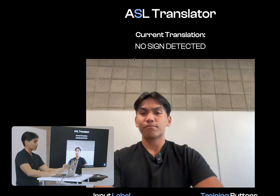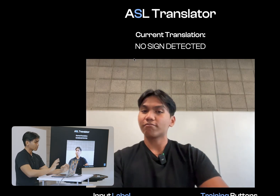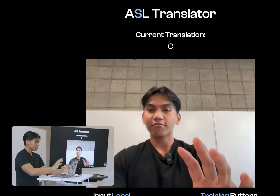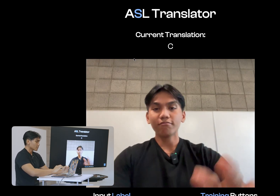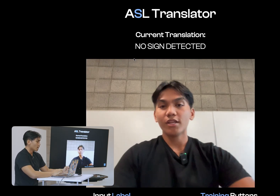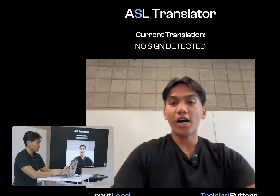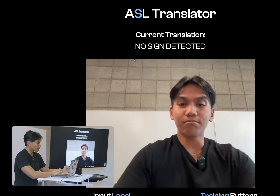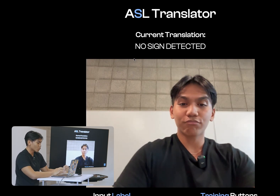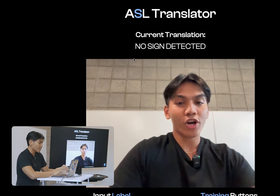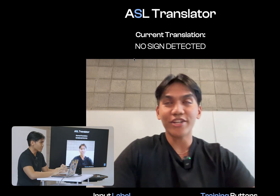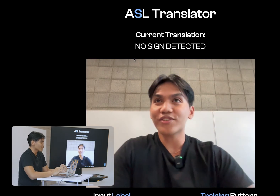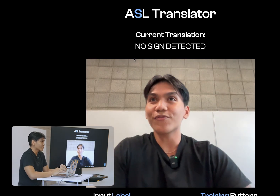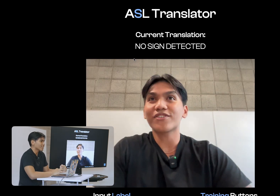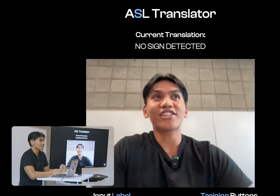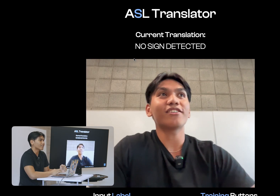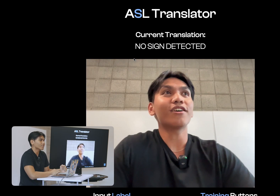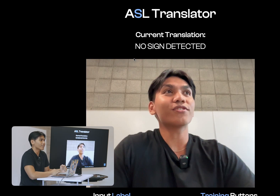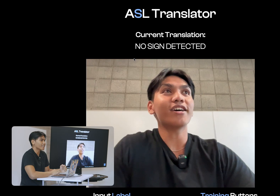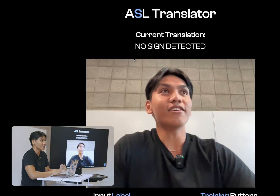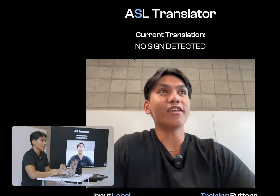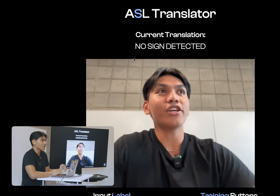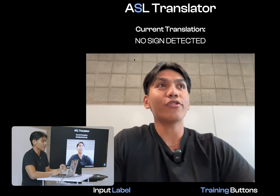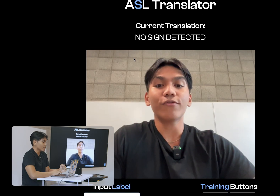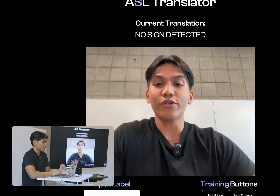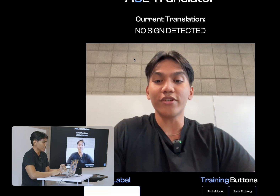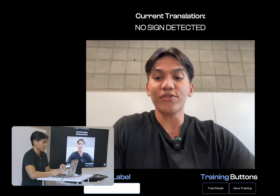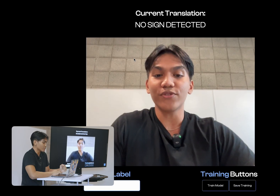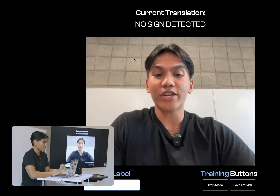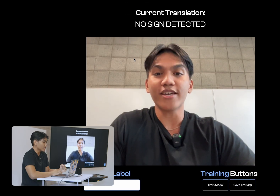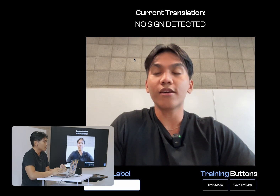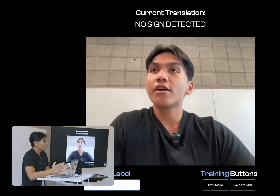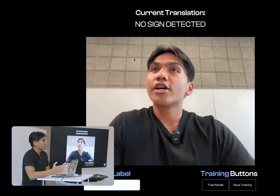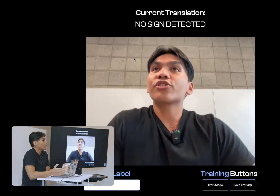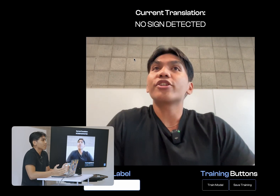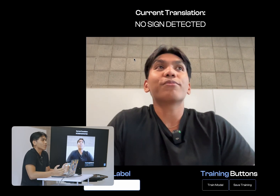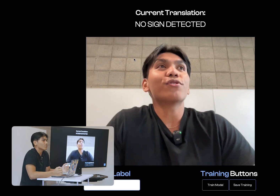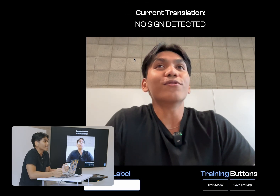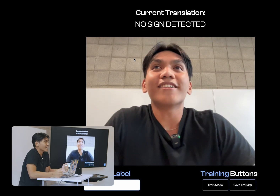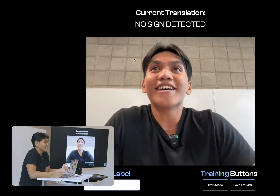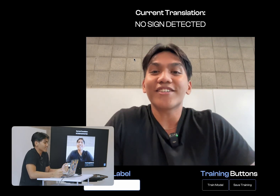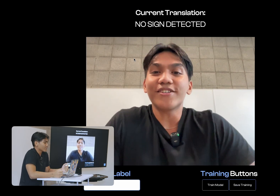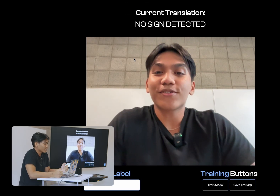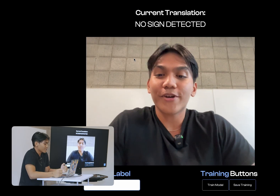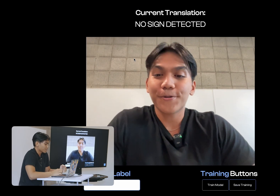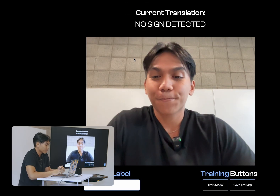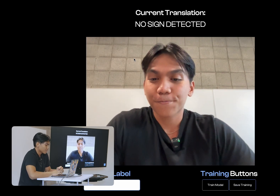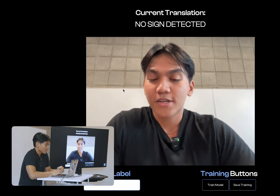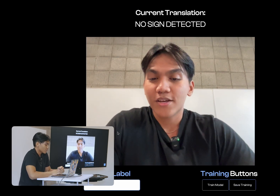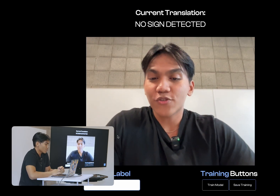this try it yourself section, I also added an area where the user can train up their own hand signs,